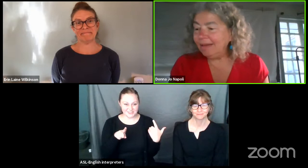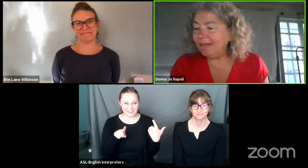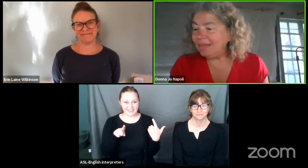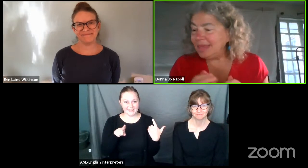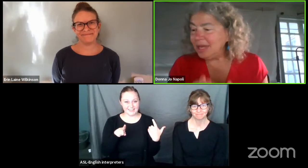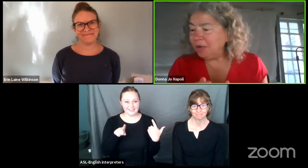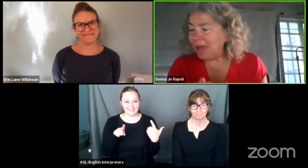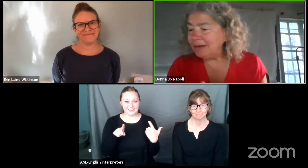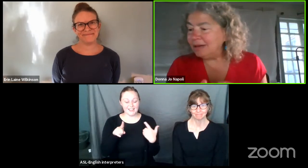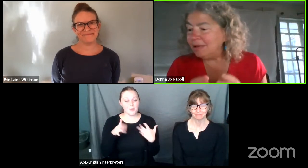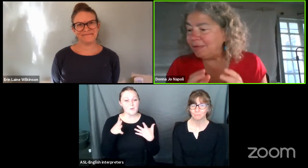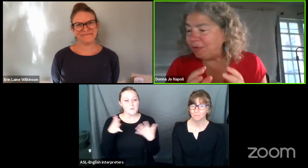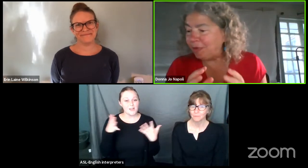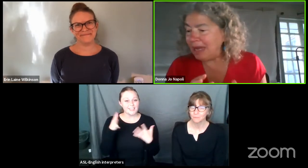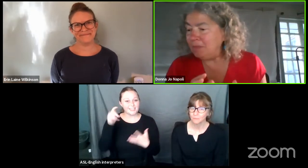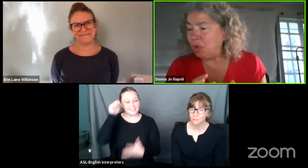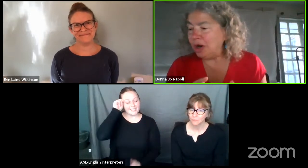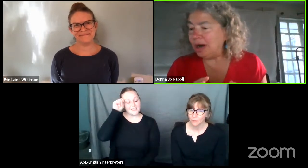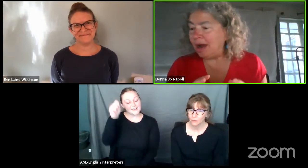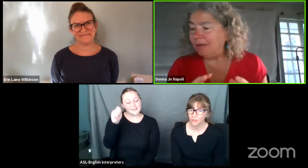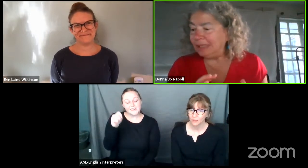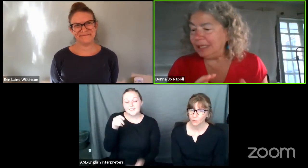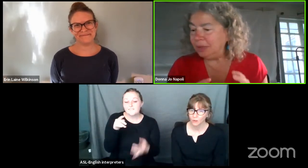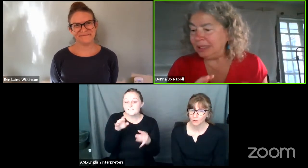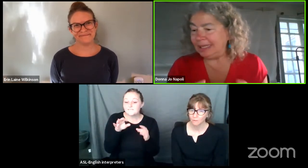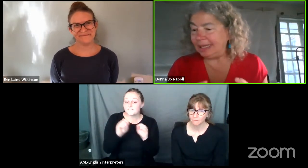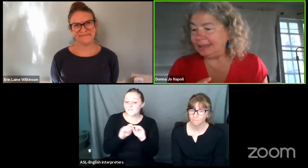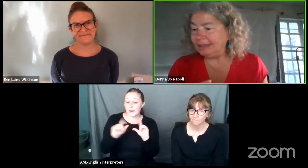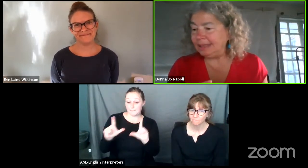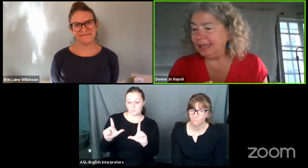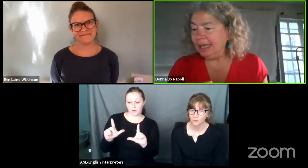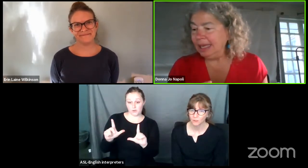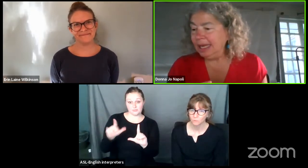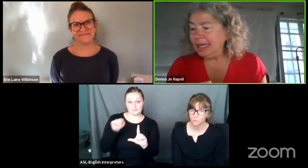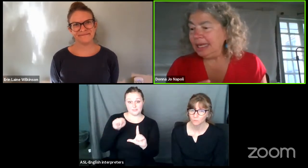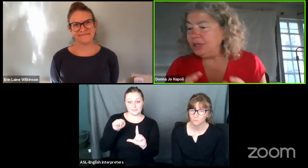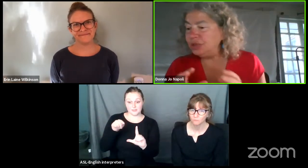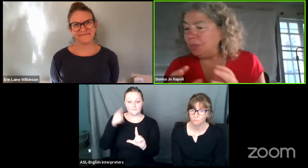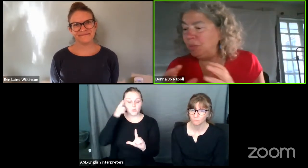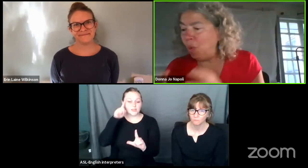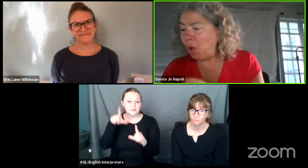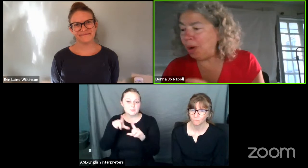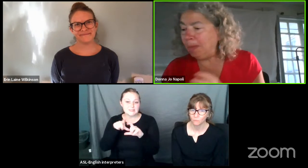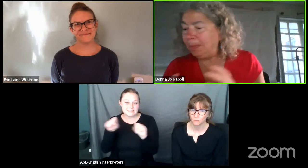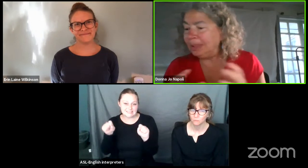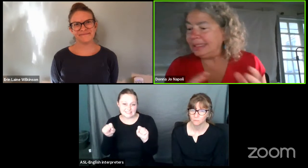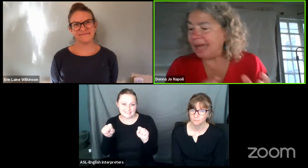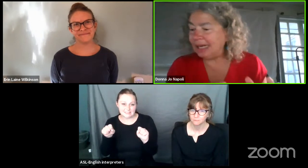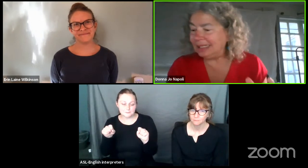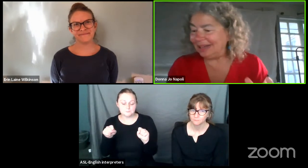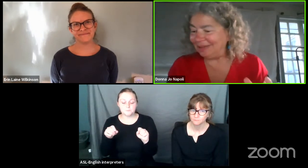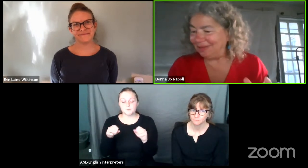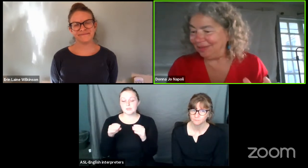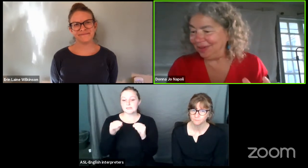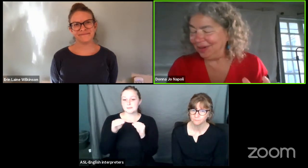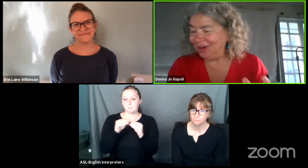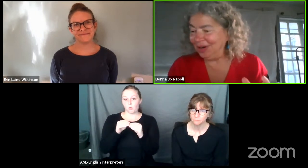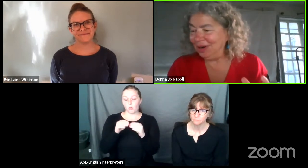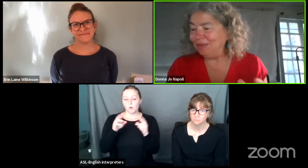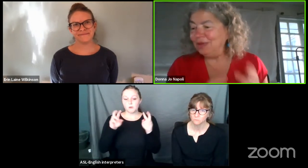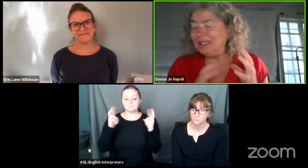What theoretical framework of linguistics is more